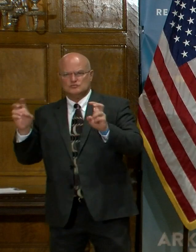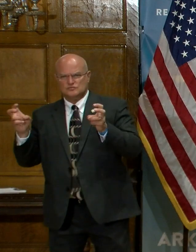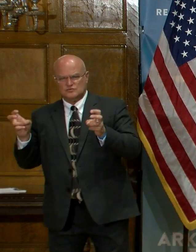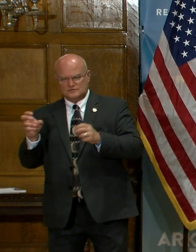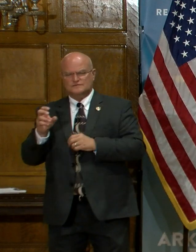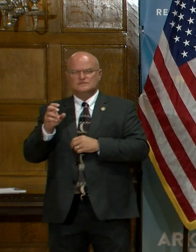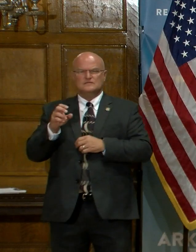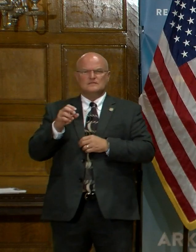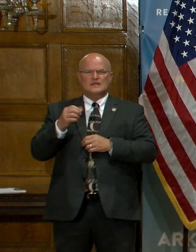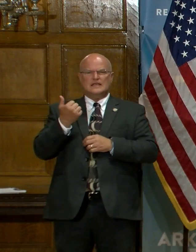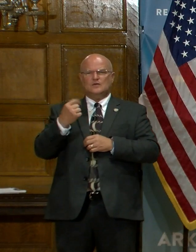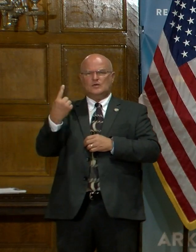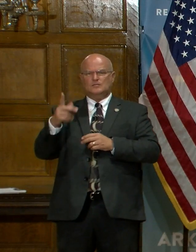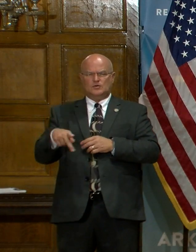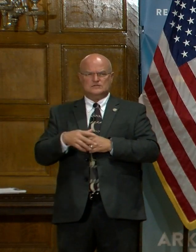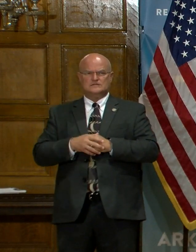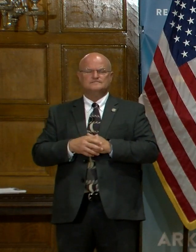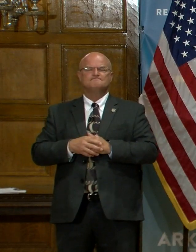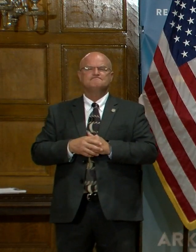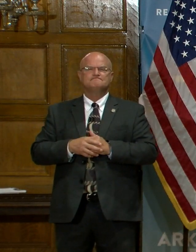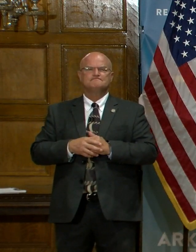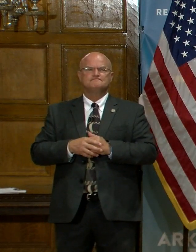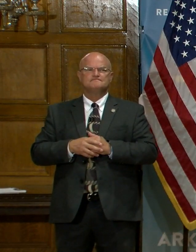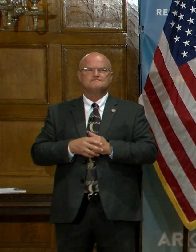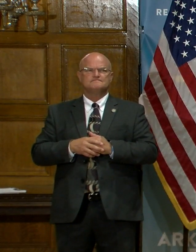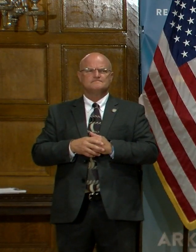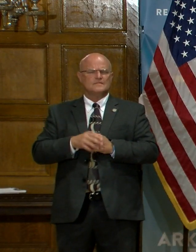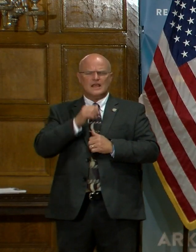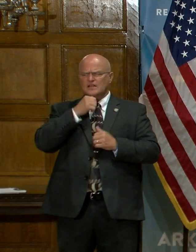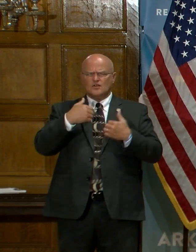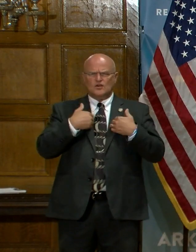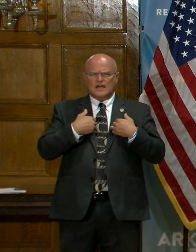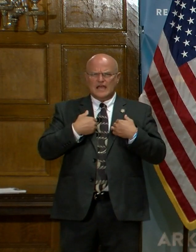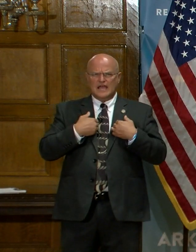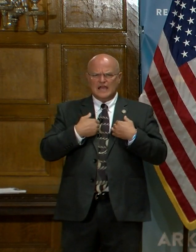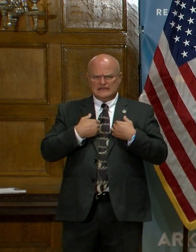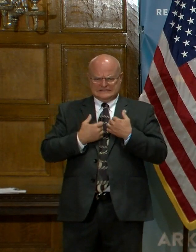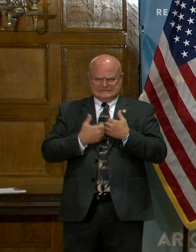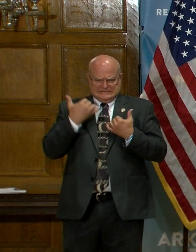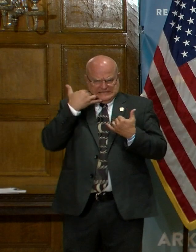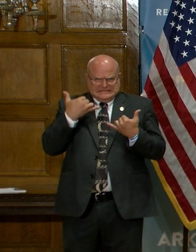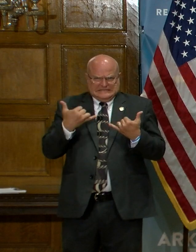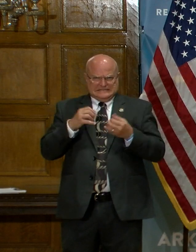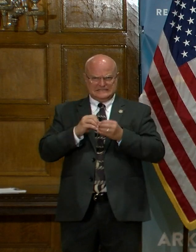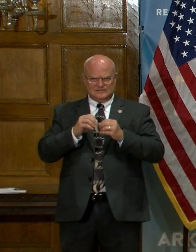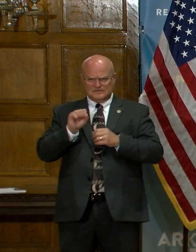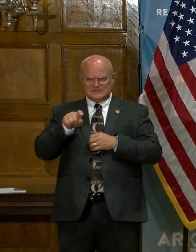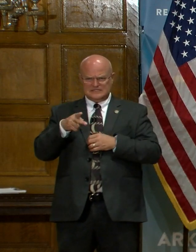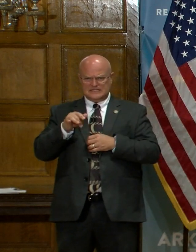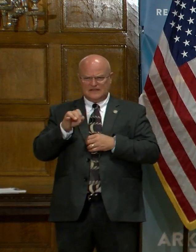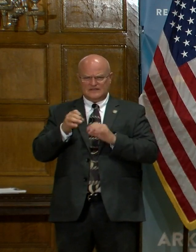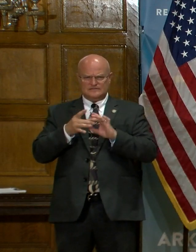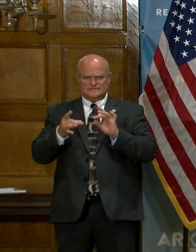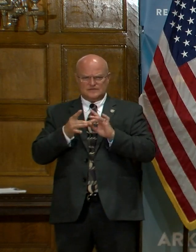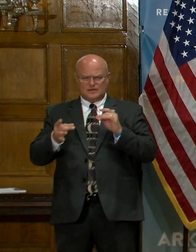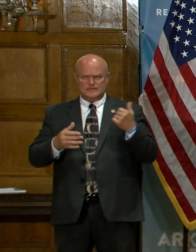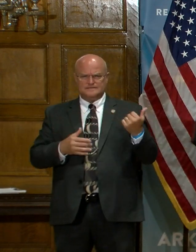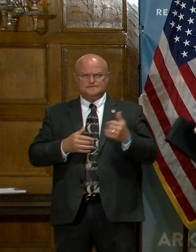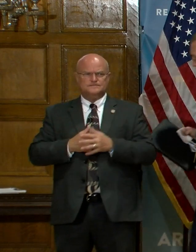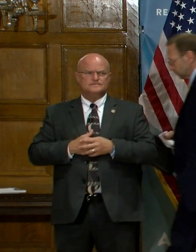on any one person? I don't have the most current numbers on that. Stephanie, do you want to comment?